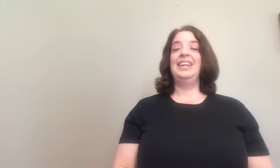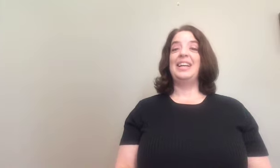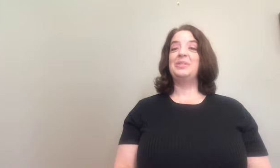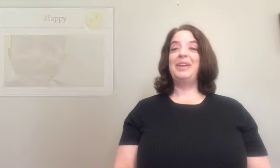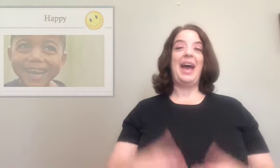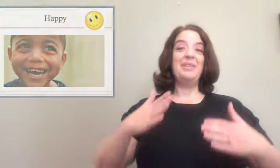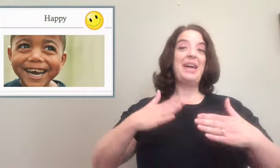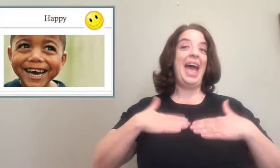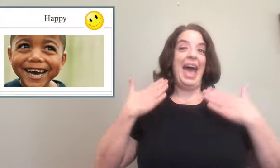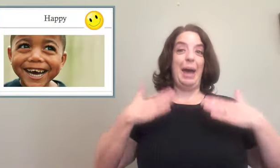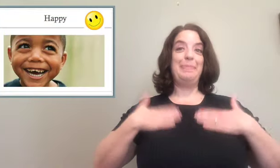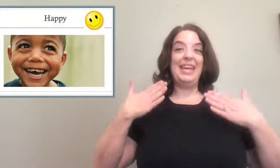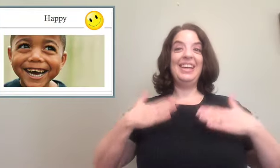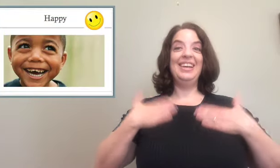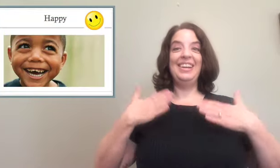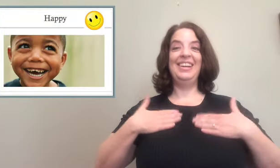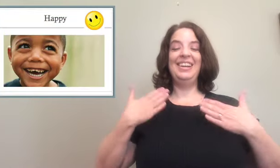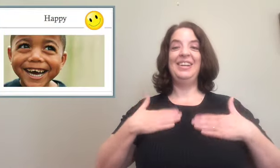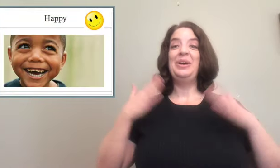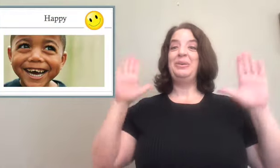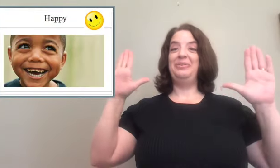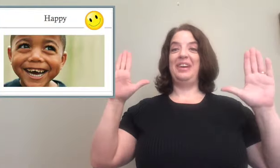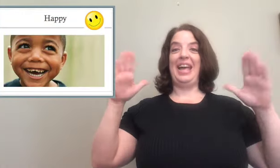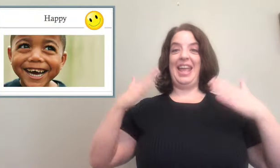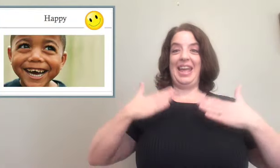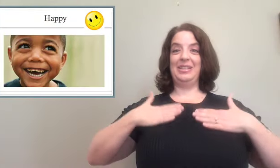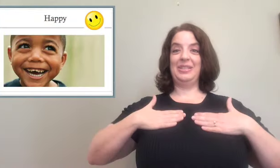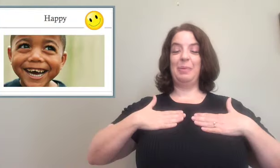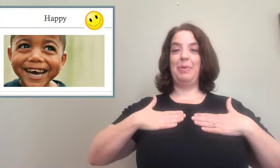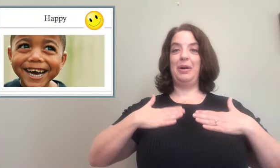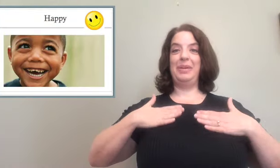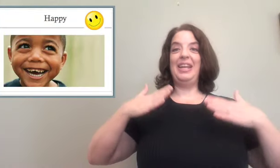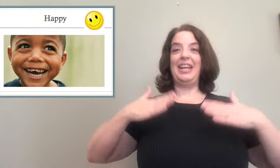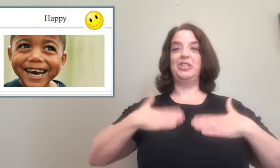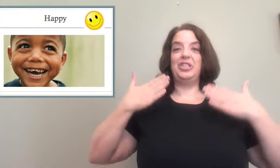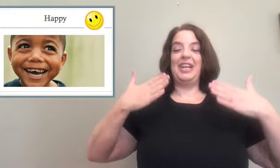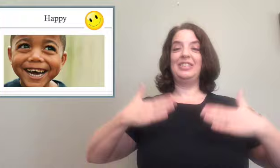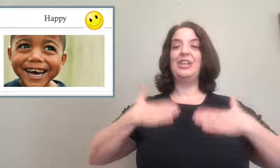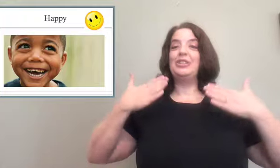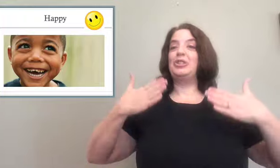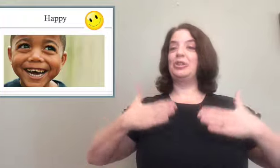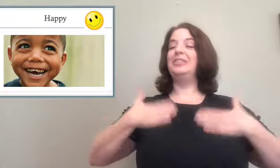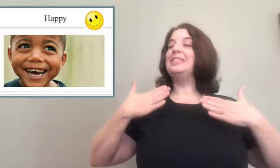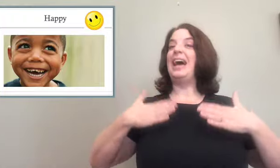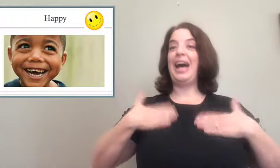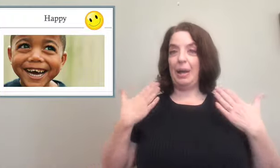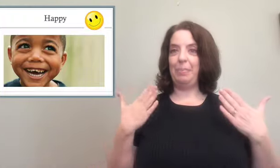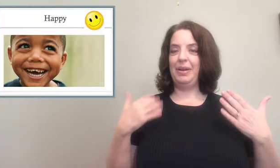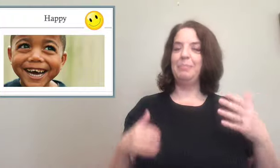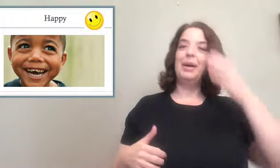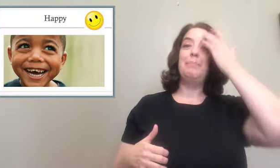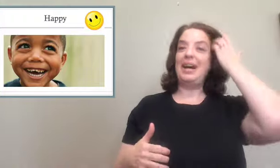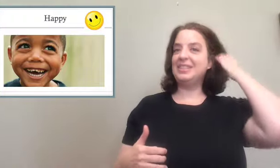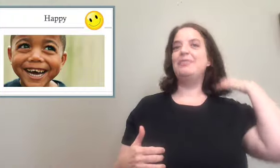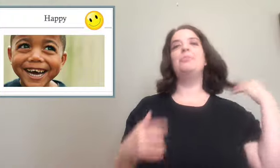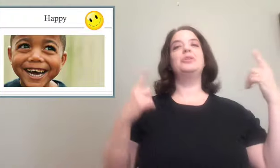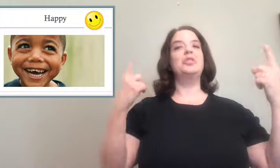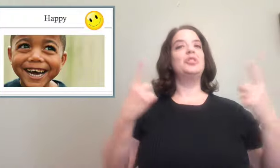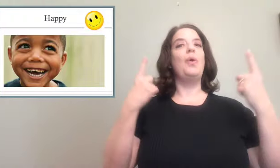Next, we have happy. Flat hands, palm in at your chest, circles up. Positive emotion, so